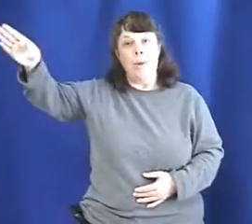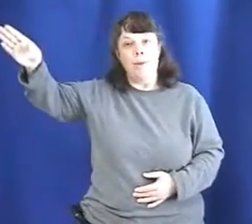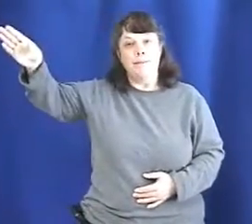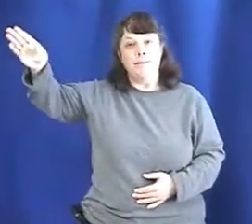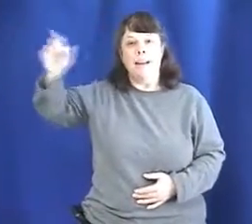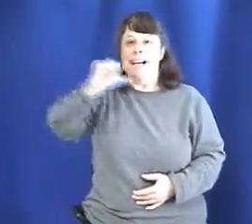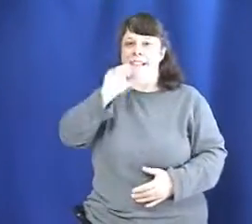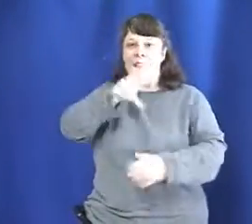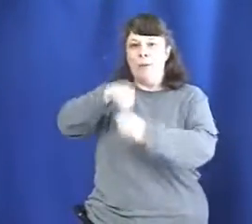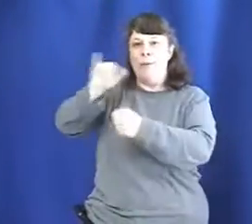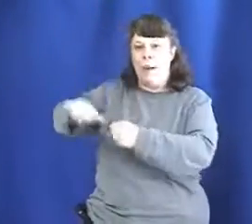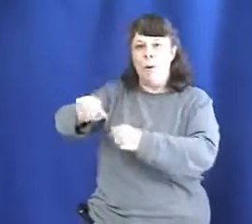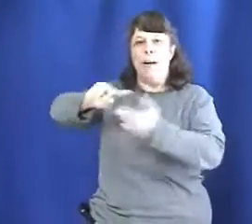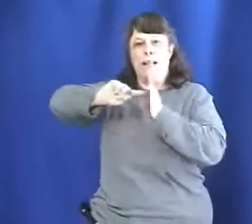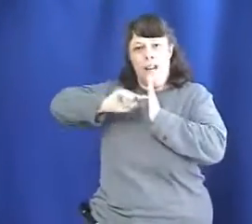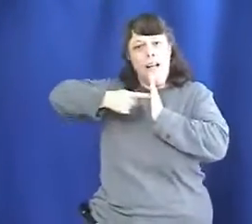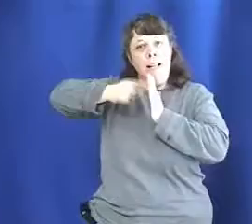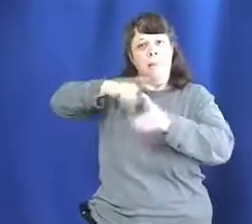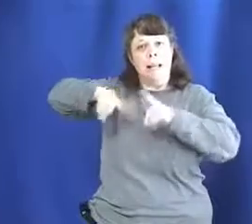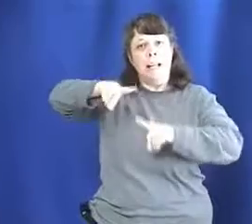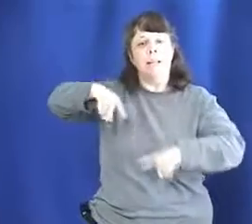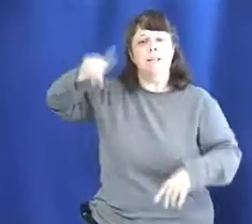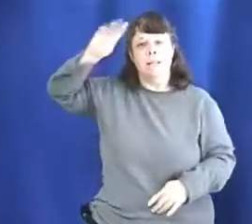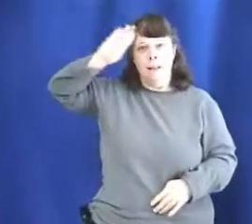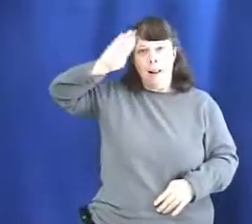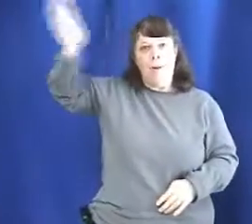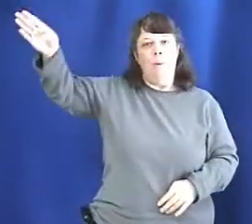Hello. I didn't include that one, but I signed it at the beginning.